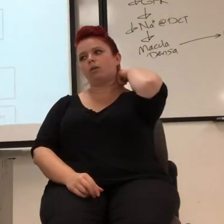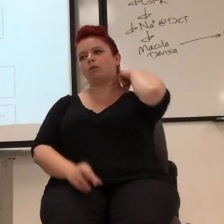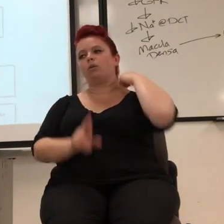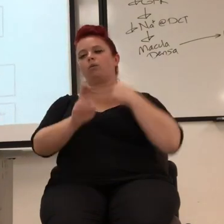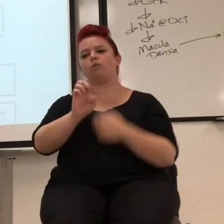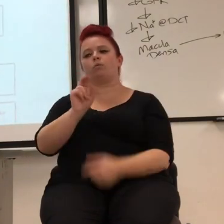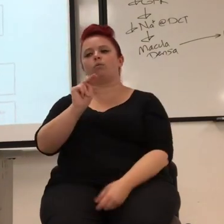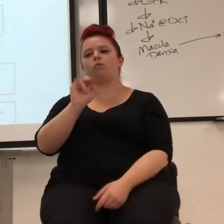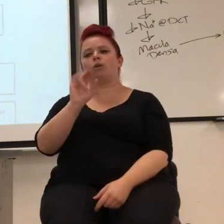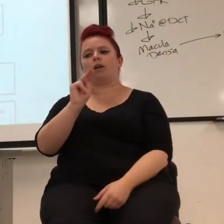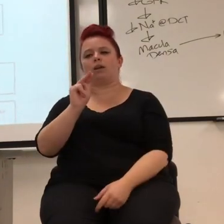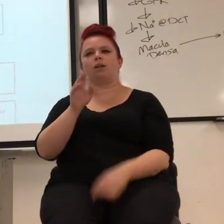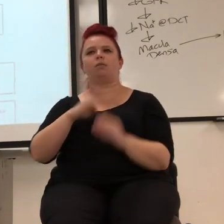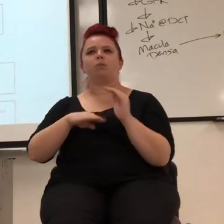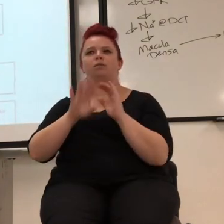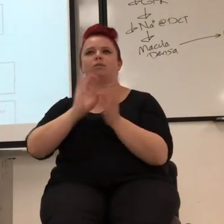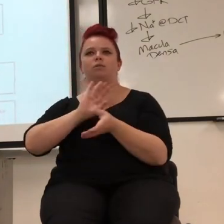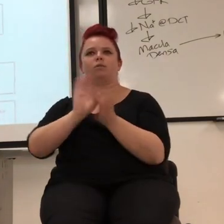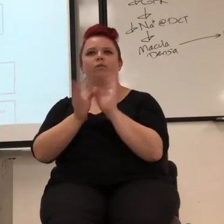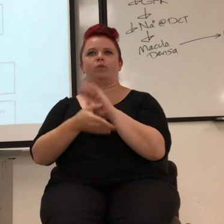basically is converted.